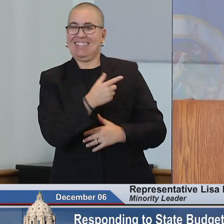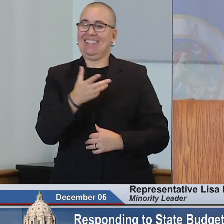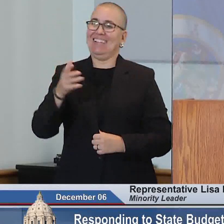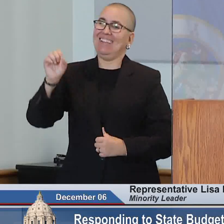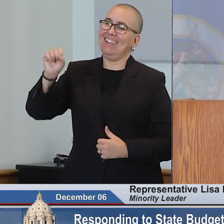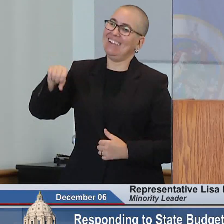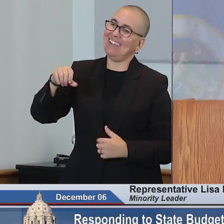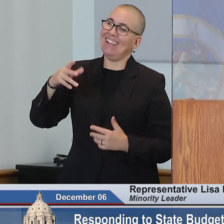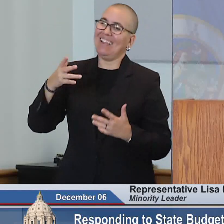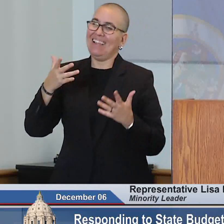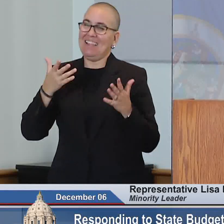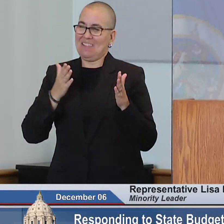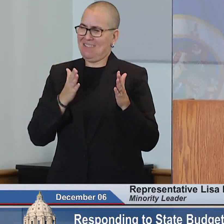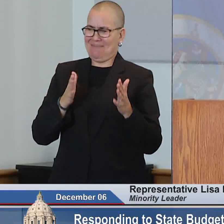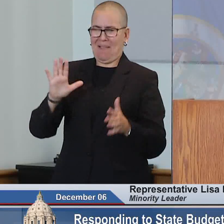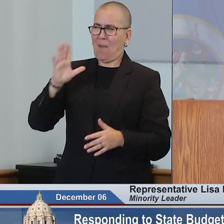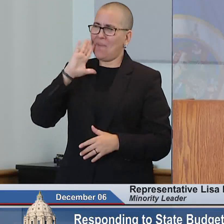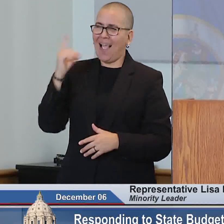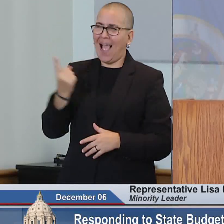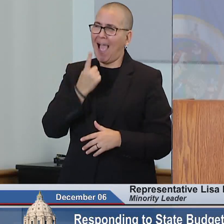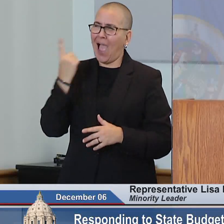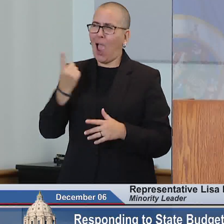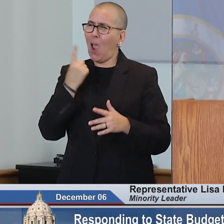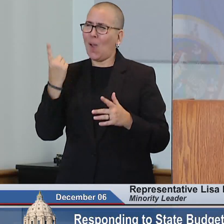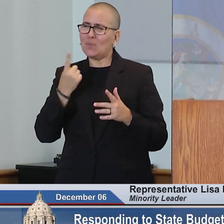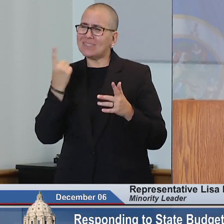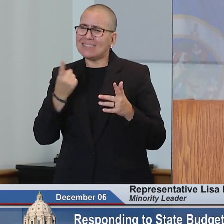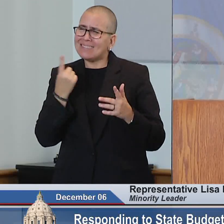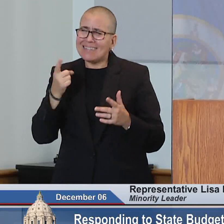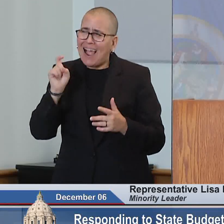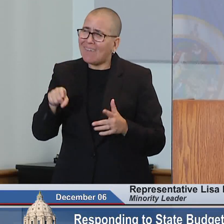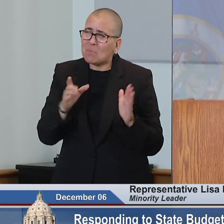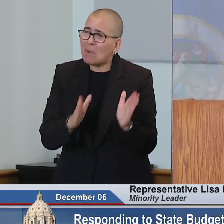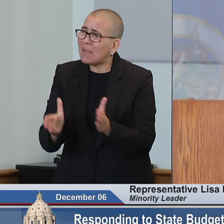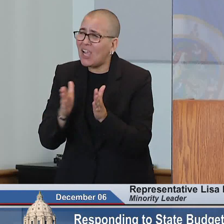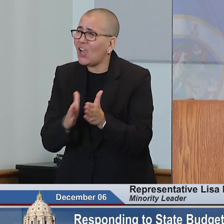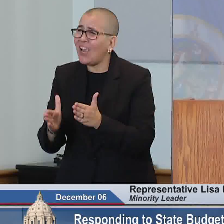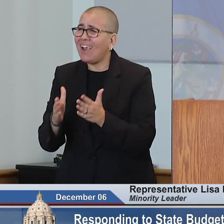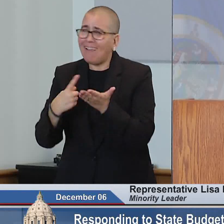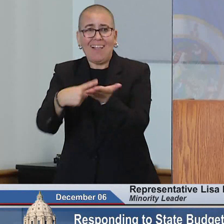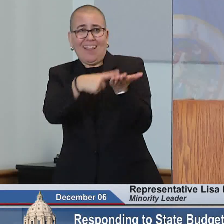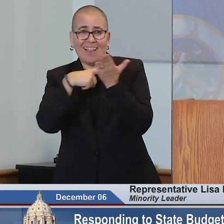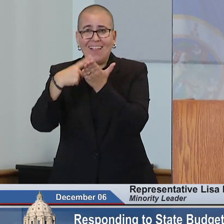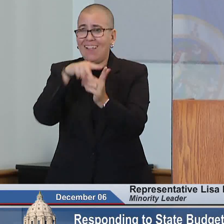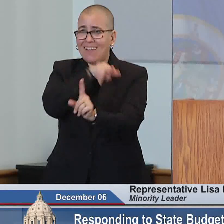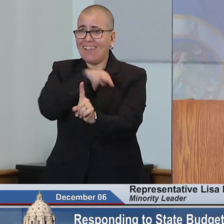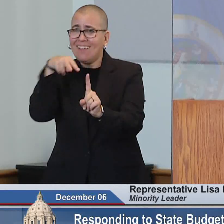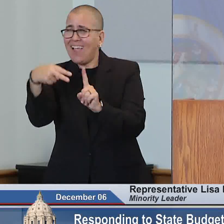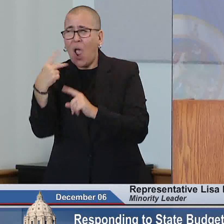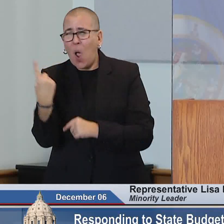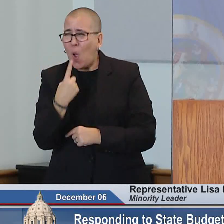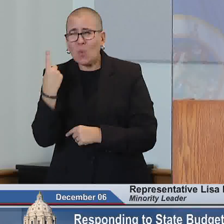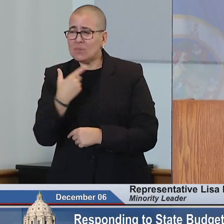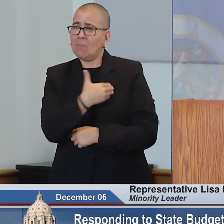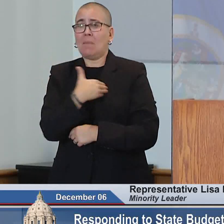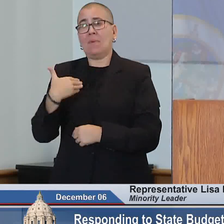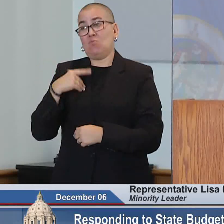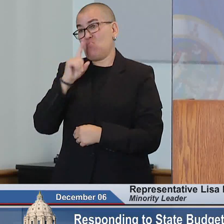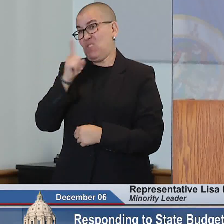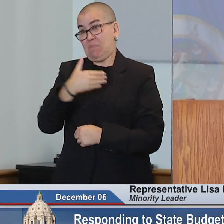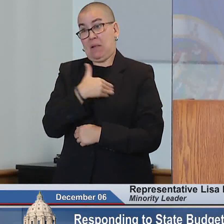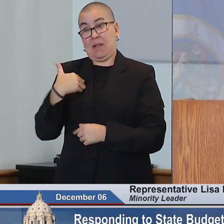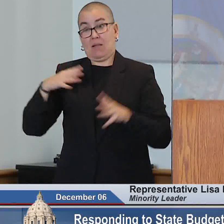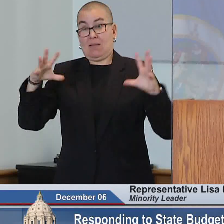I think that always can happen. I know that all of our members are looking forward to getting to work, to building